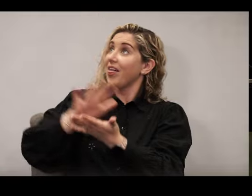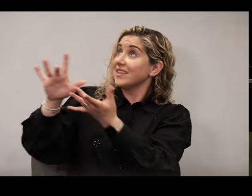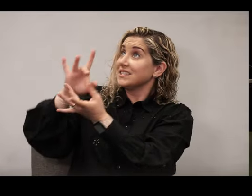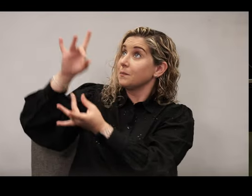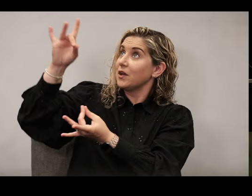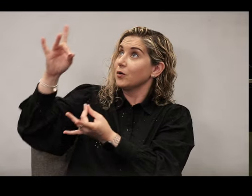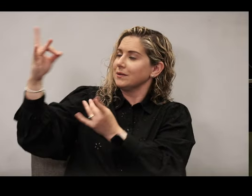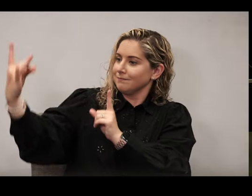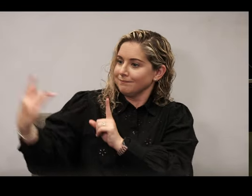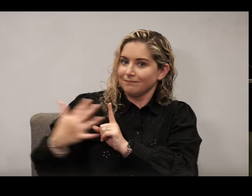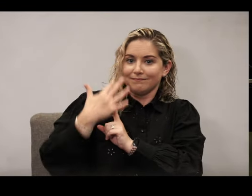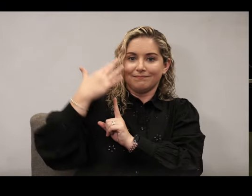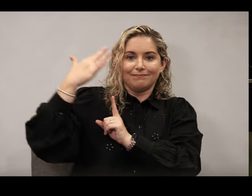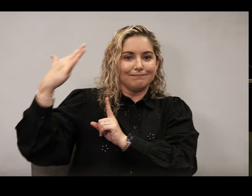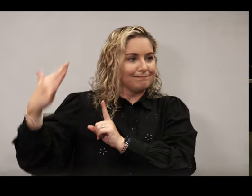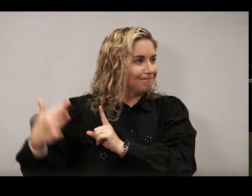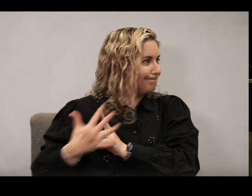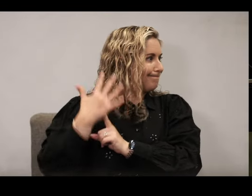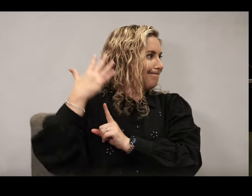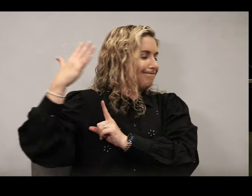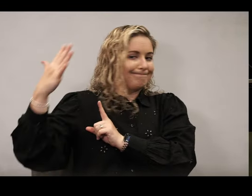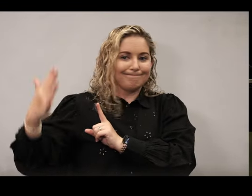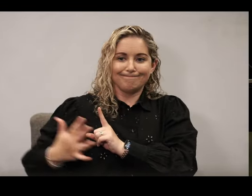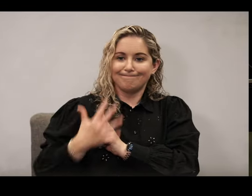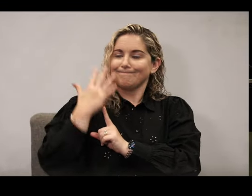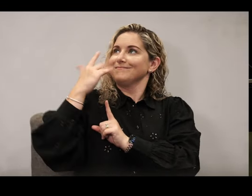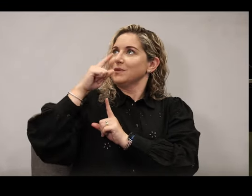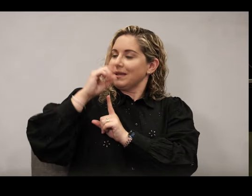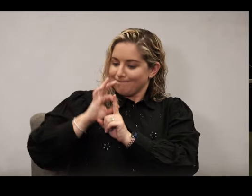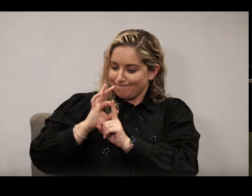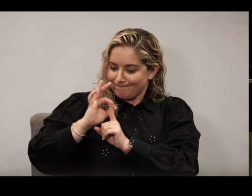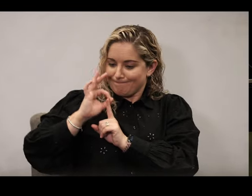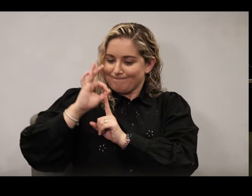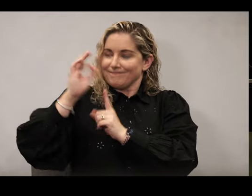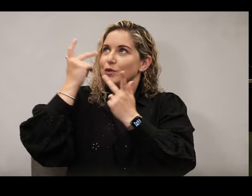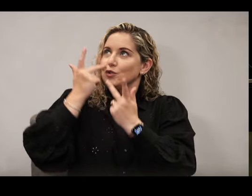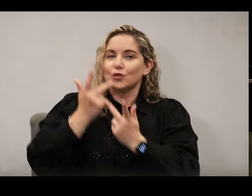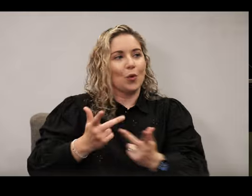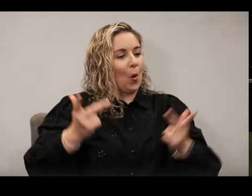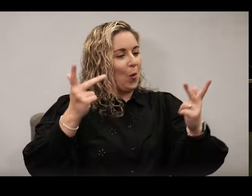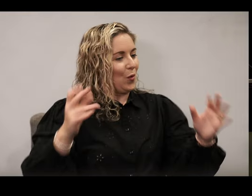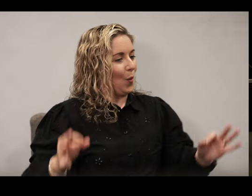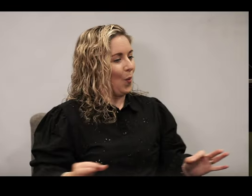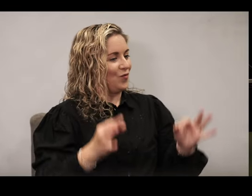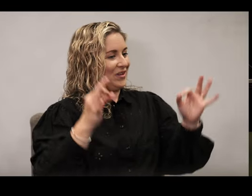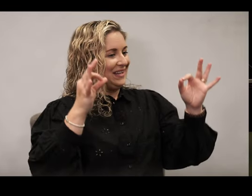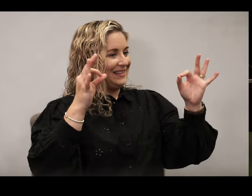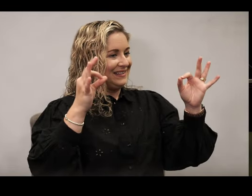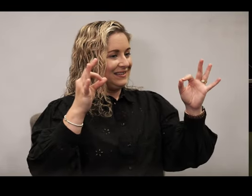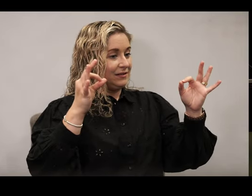us so that we increasingly display the glory of God's loving goodness towards God,